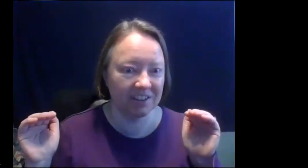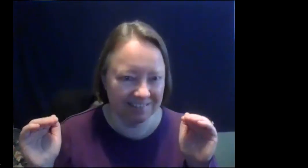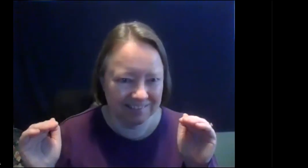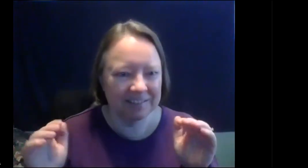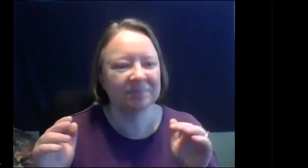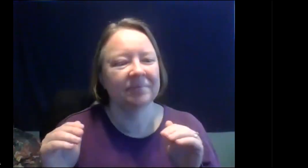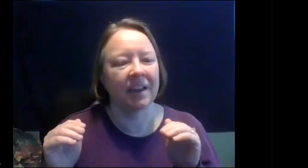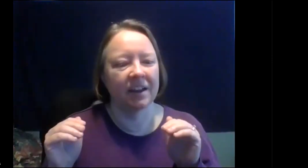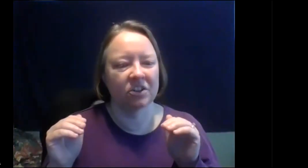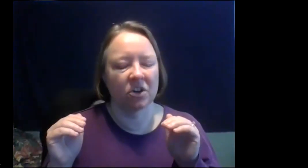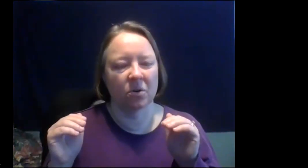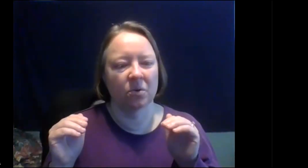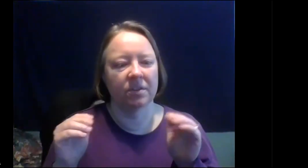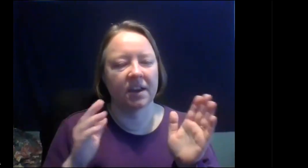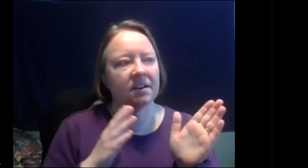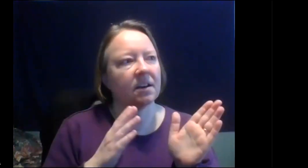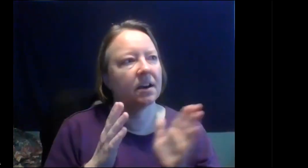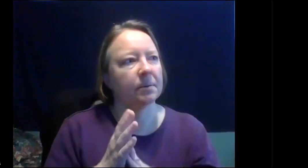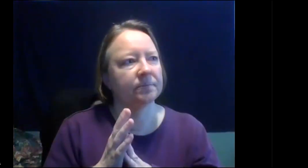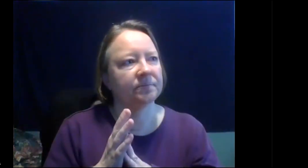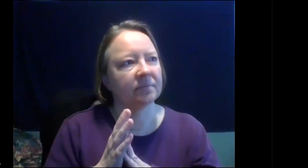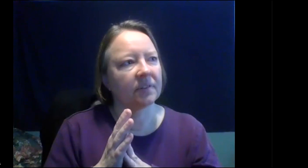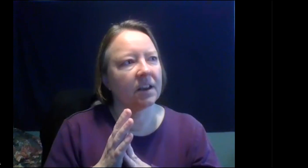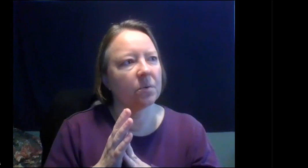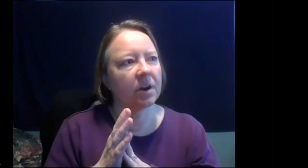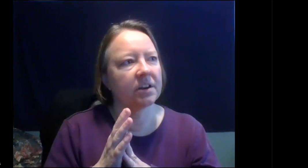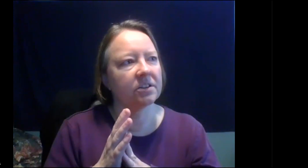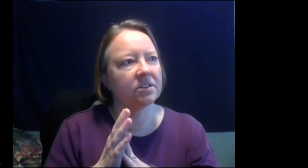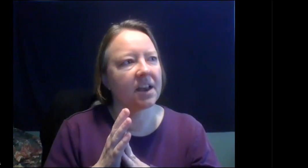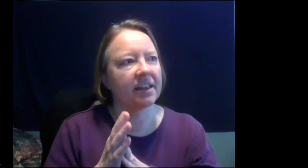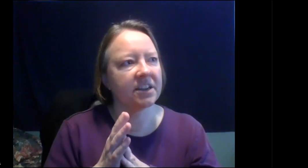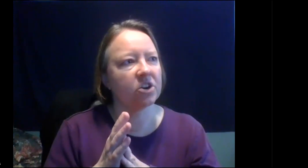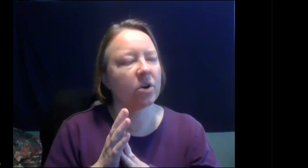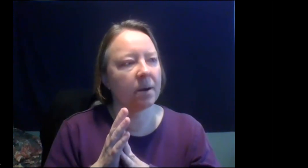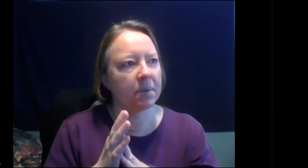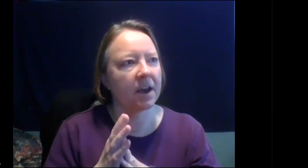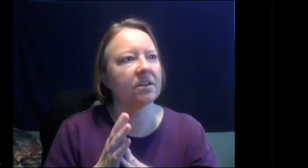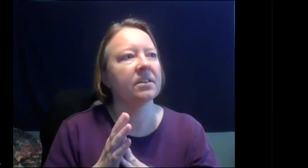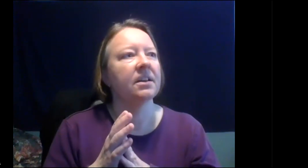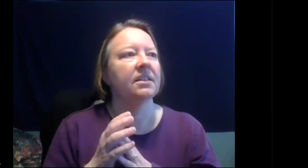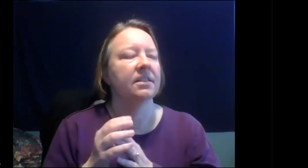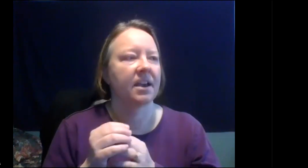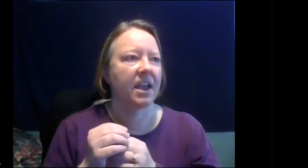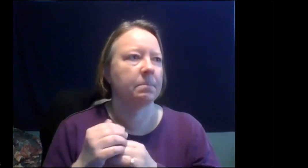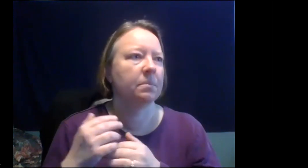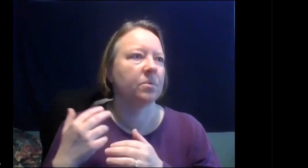language. So then it was Alexander Graham Bell that came up